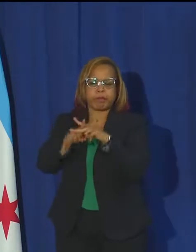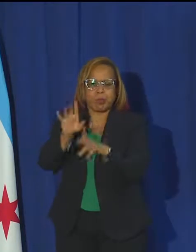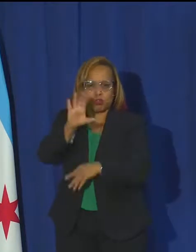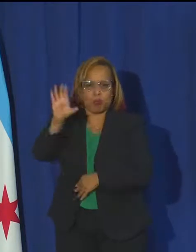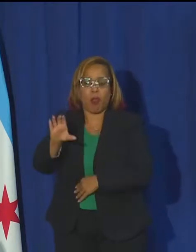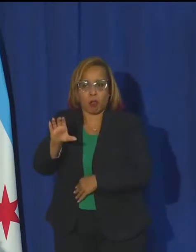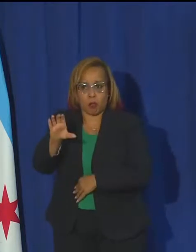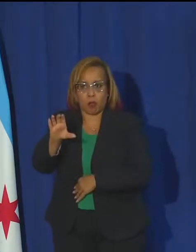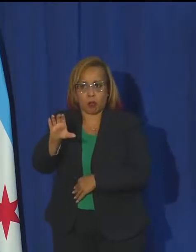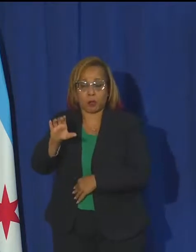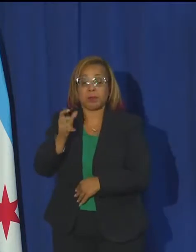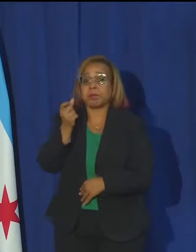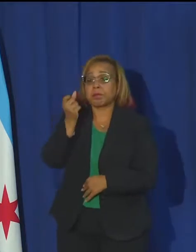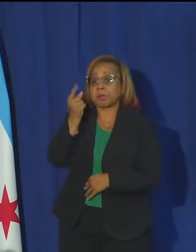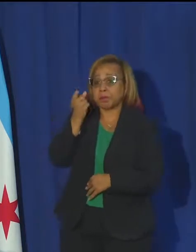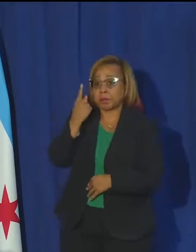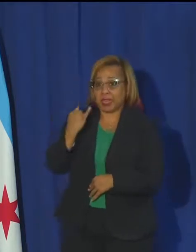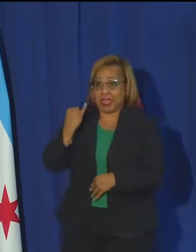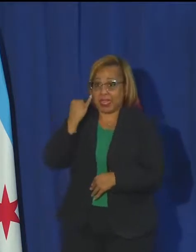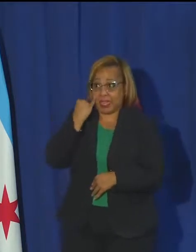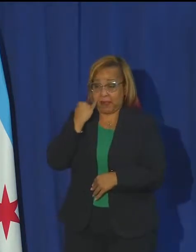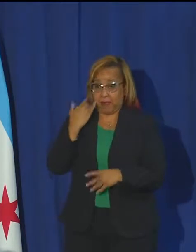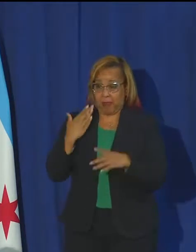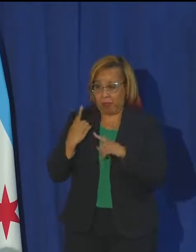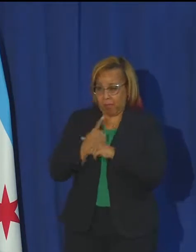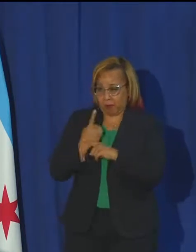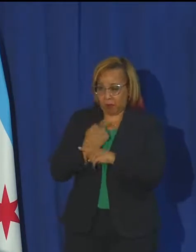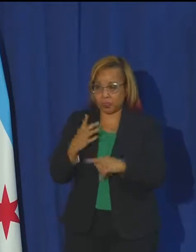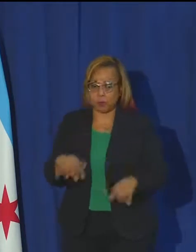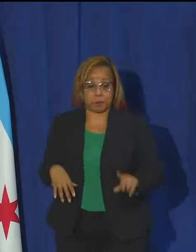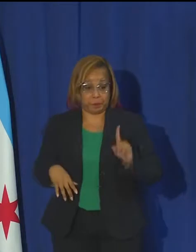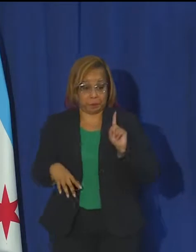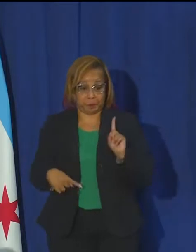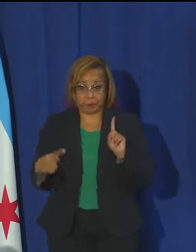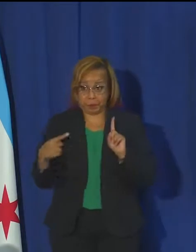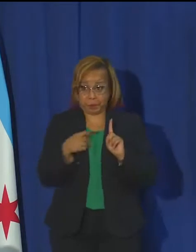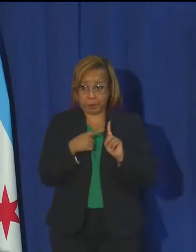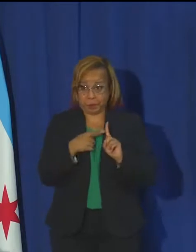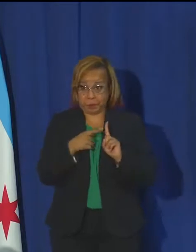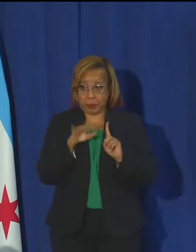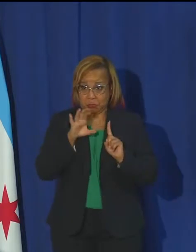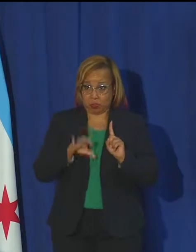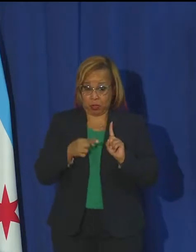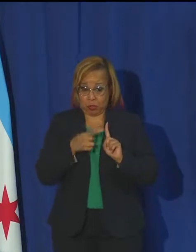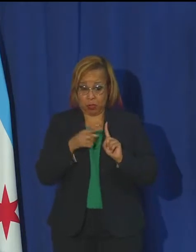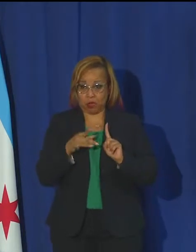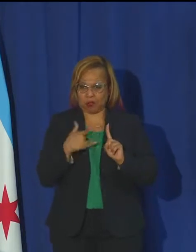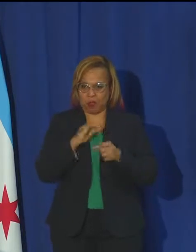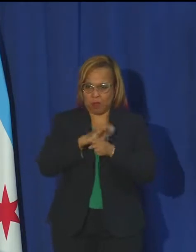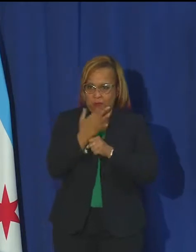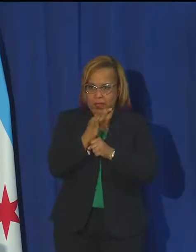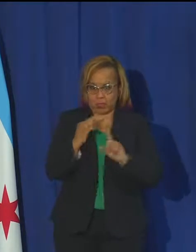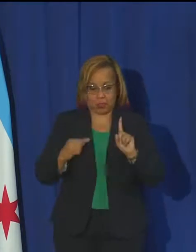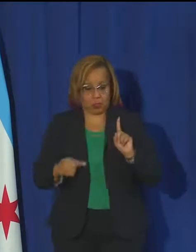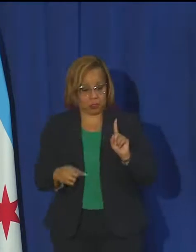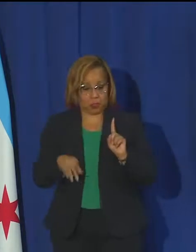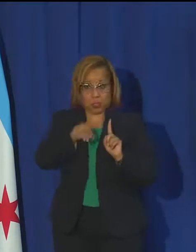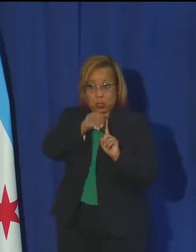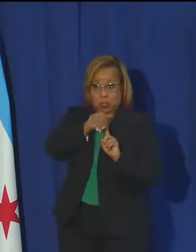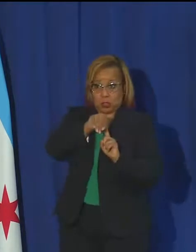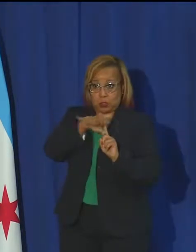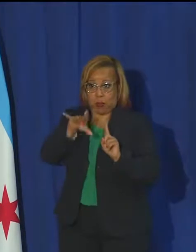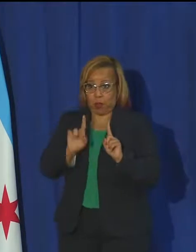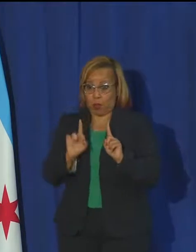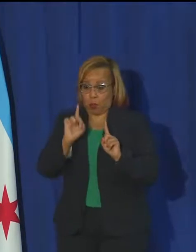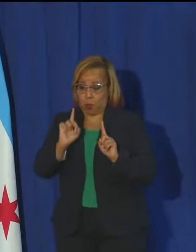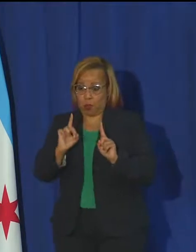Chicago. Whereas, if on average, one person in Chicago with COVID is spreading to an